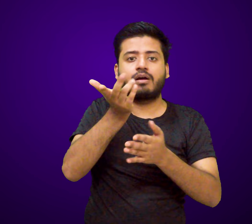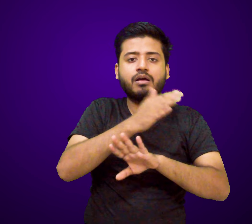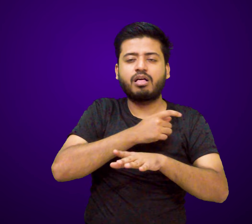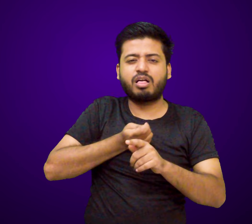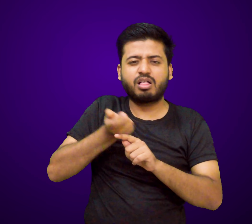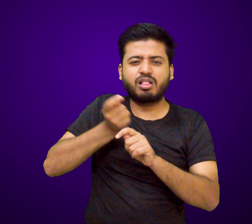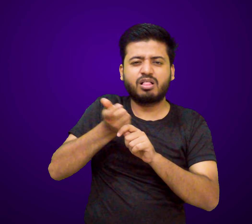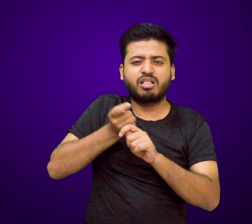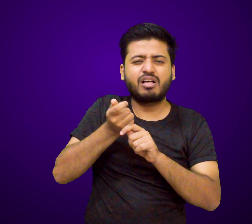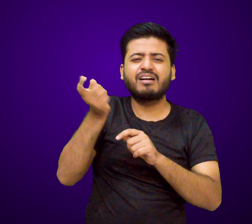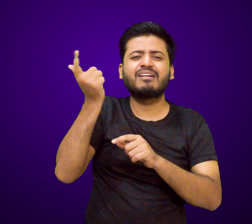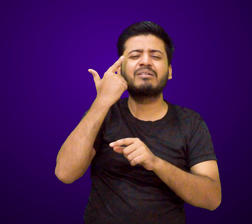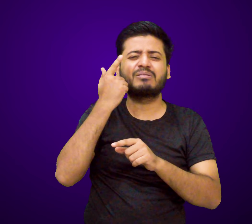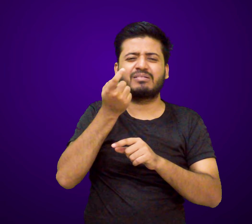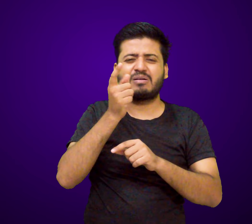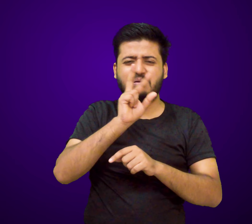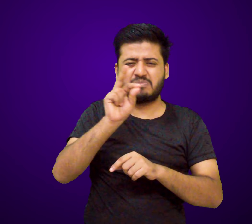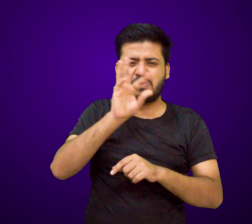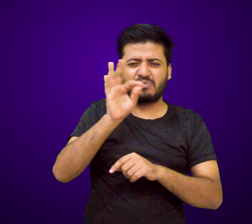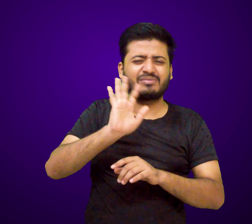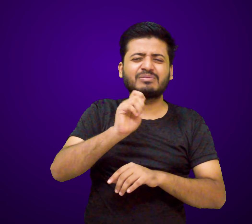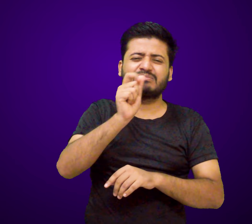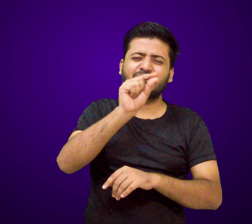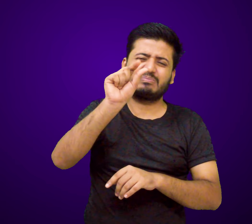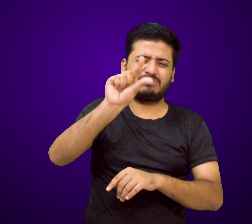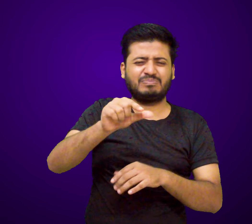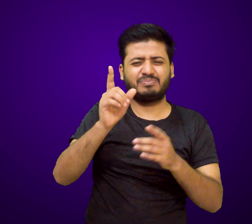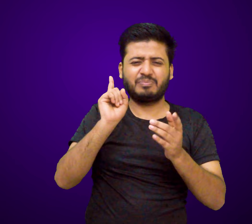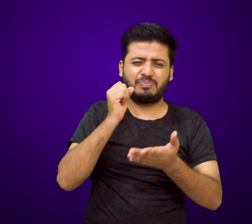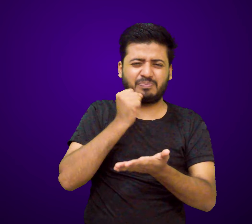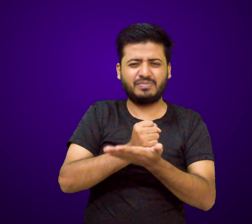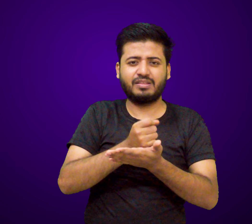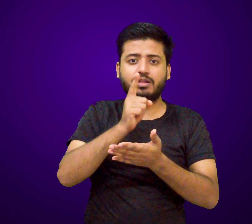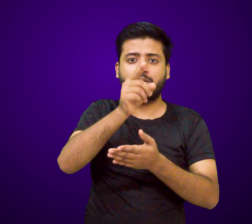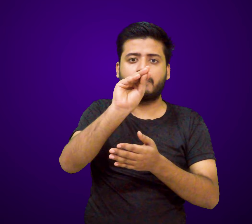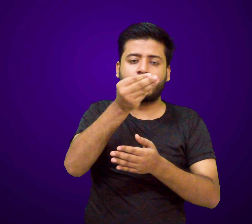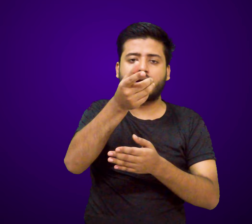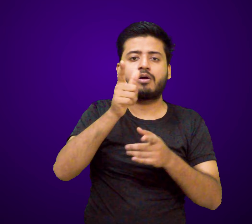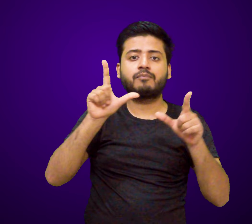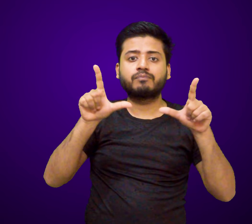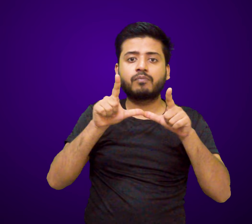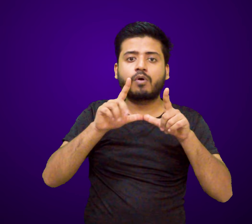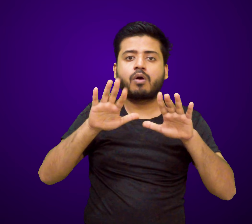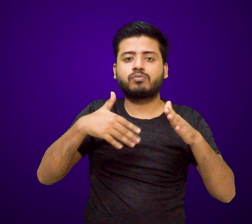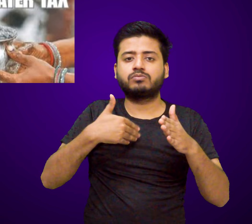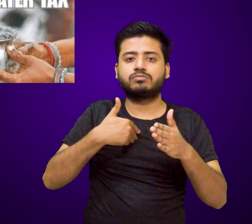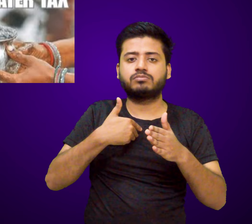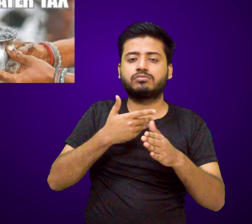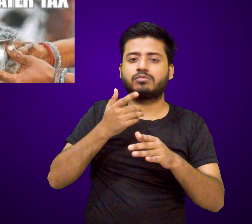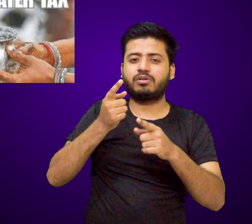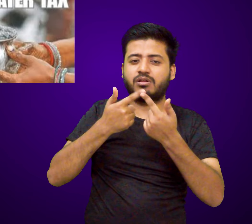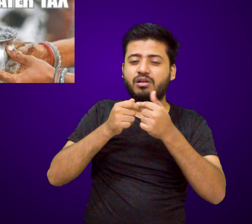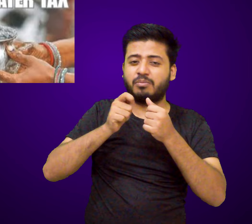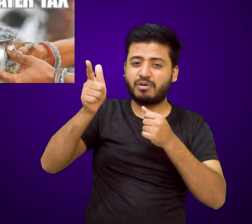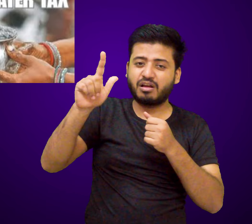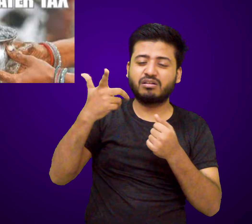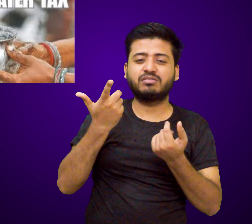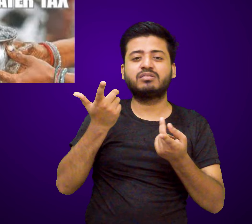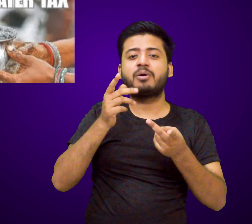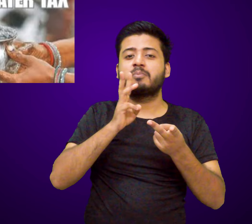that grants a 100% exemption on property tax for residential lands and buildings up to 300 square yards, provided the property is owned